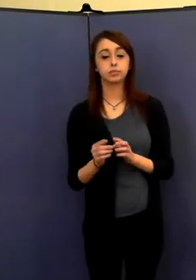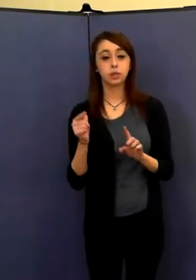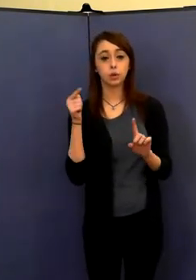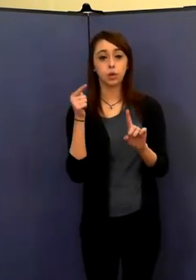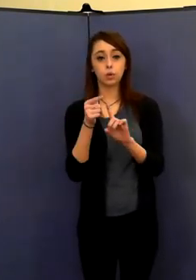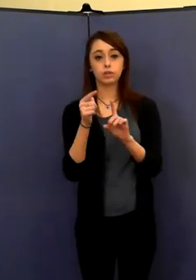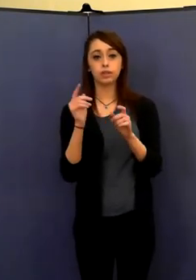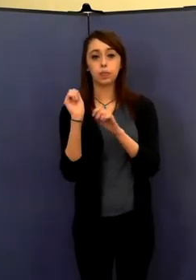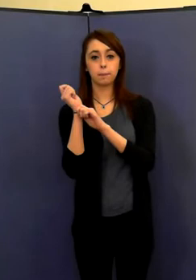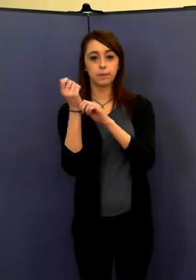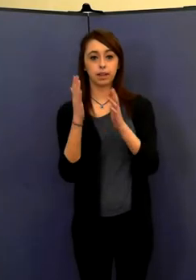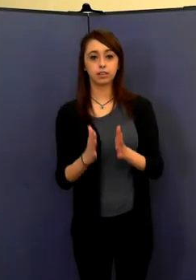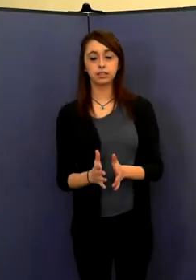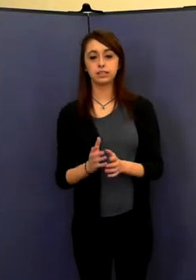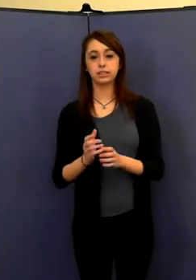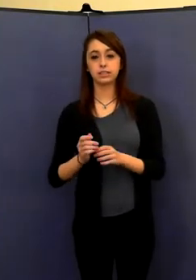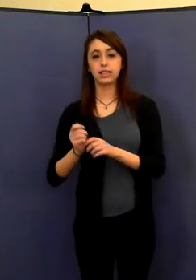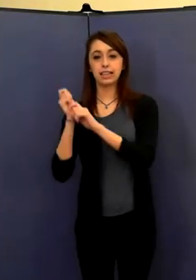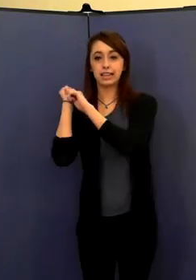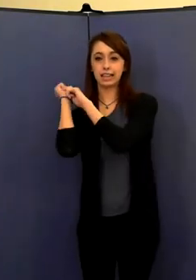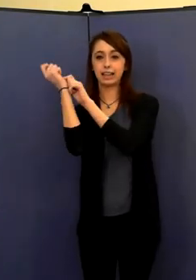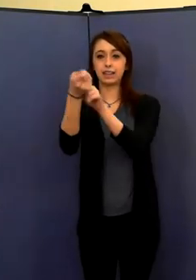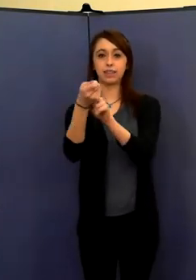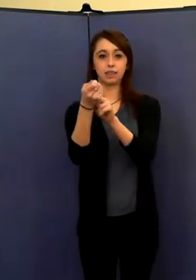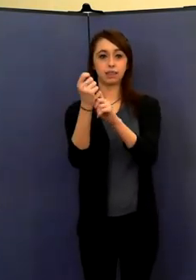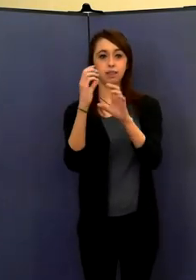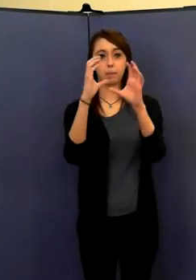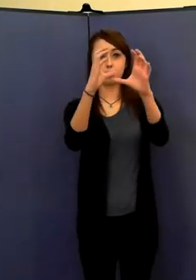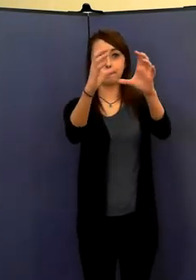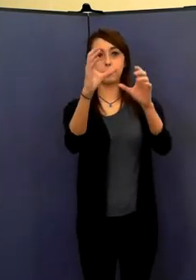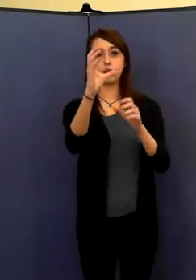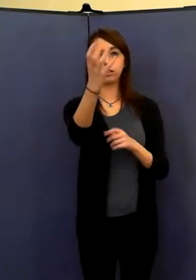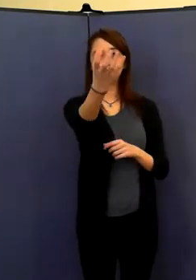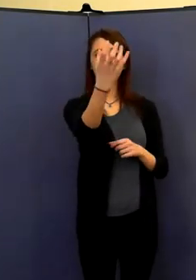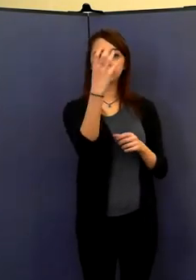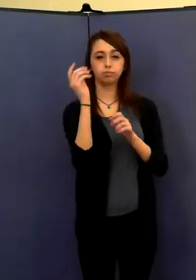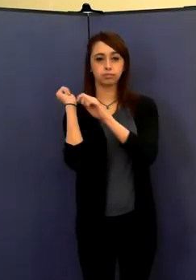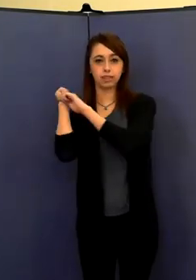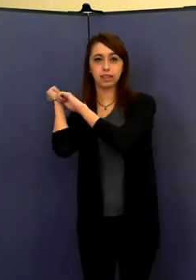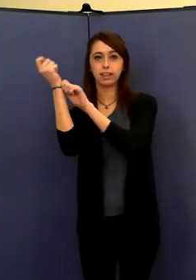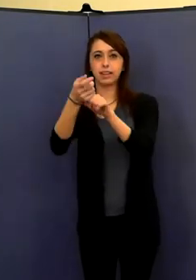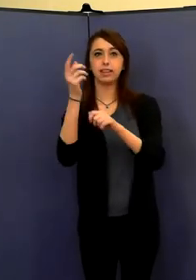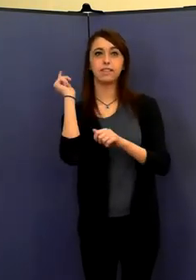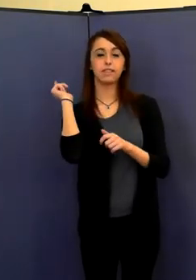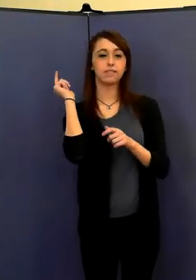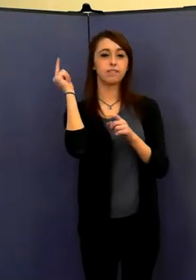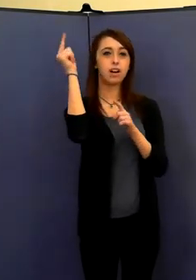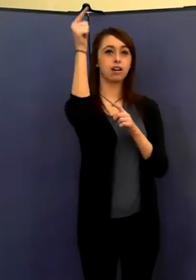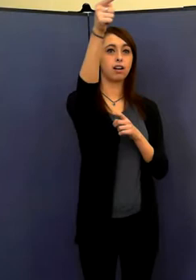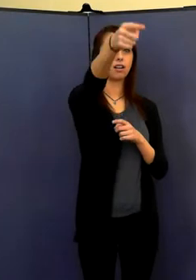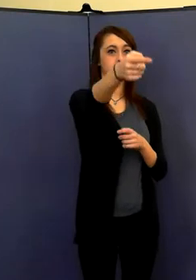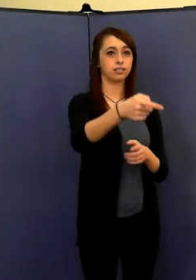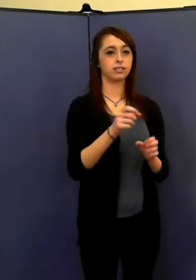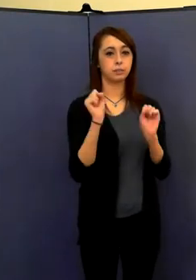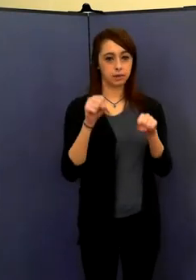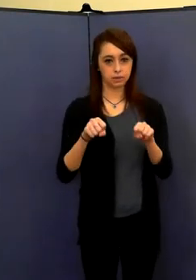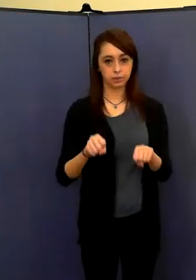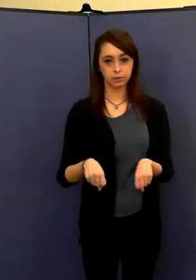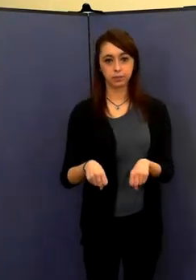hit the ball as far as they can and run around as many bases as possible before the ball gets to their next